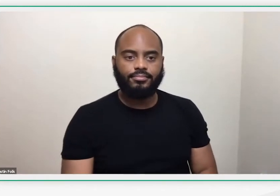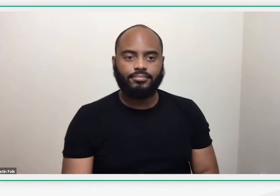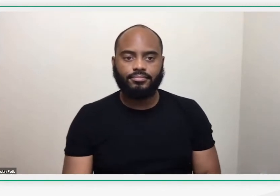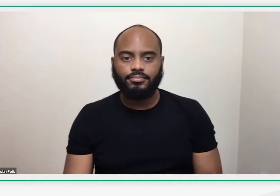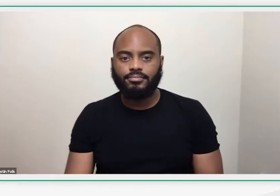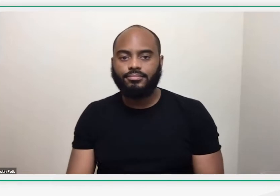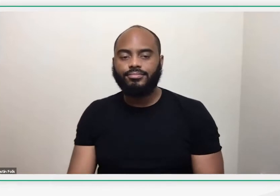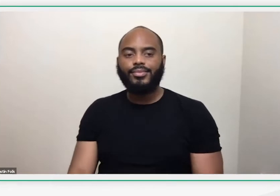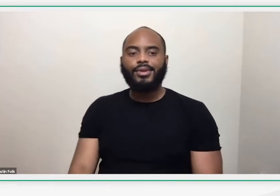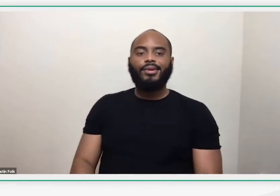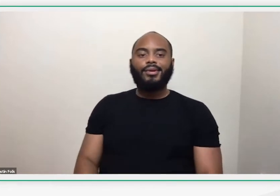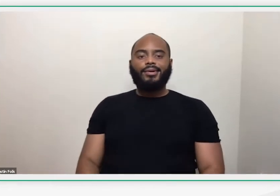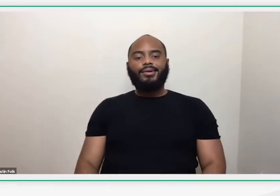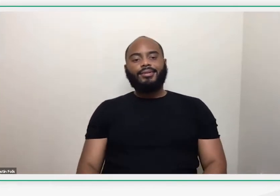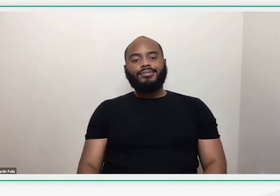report.